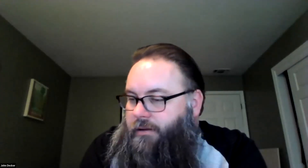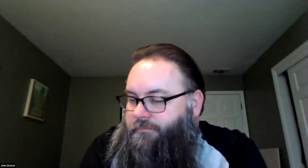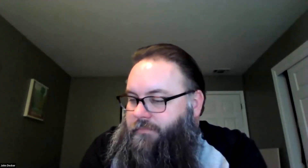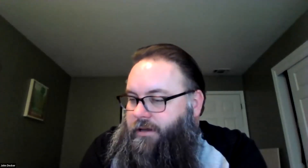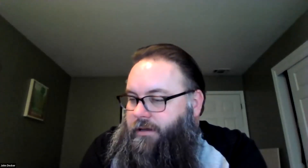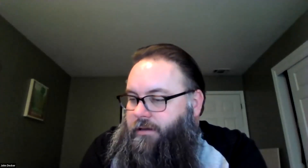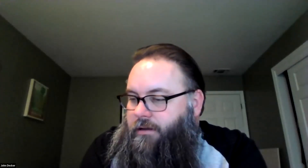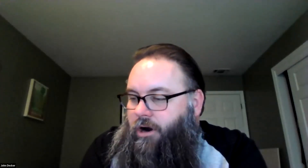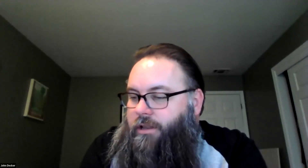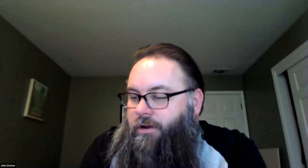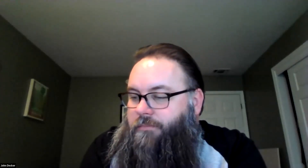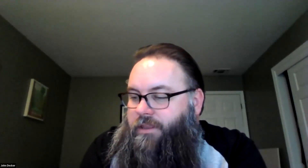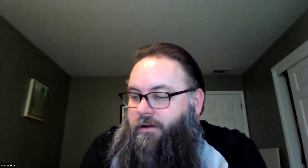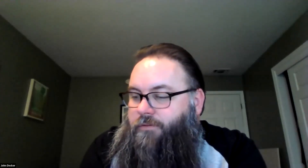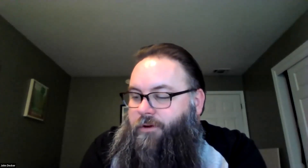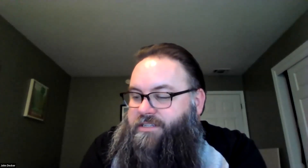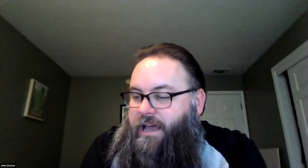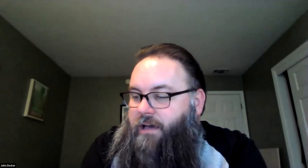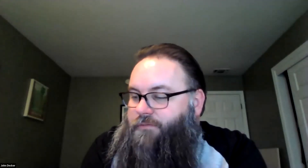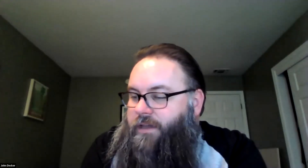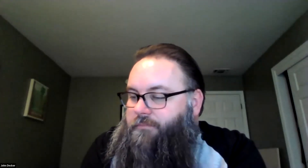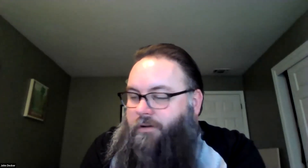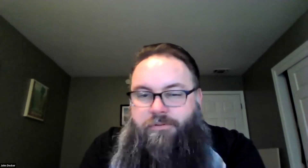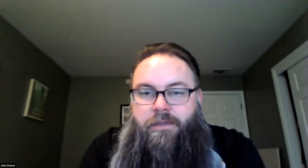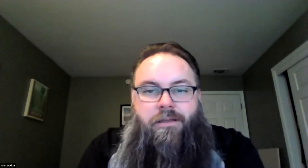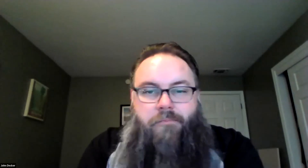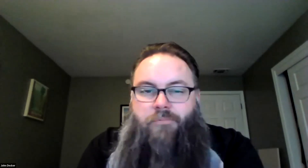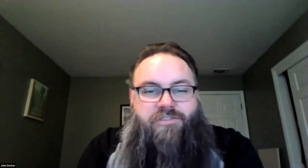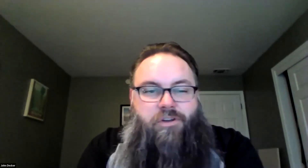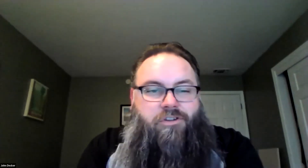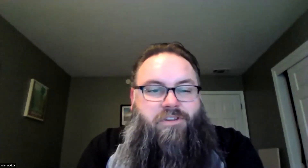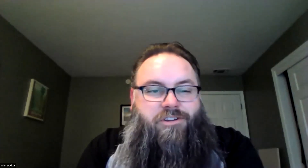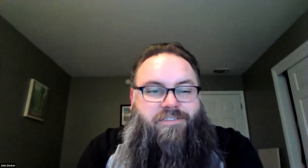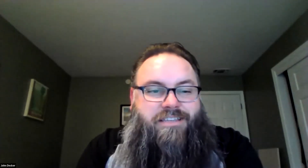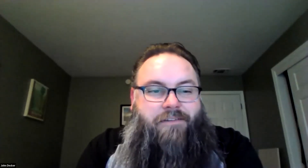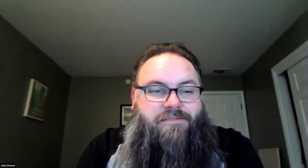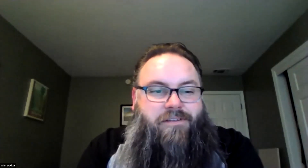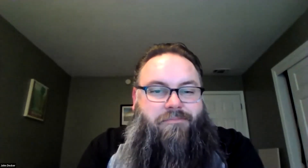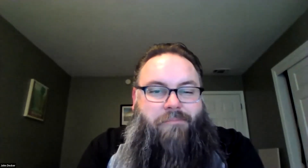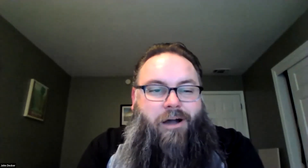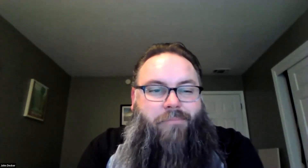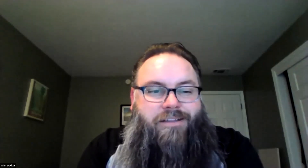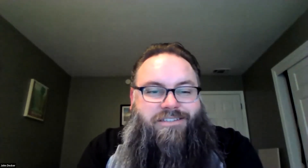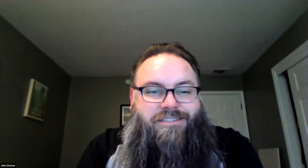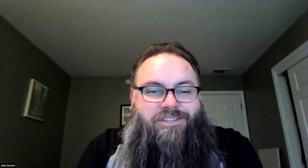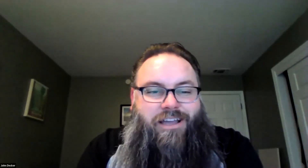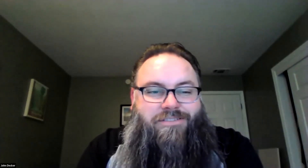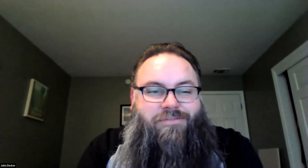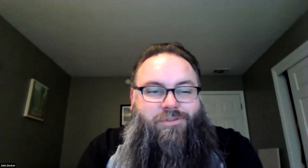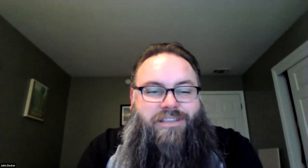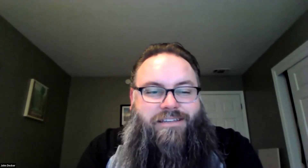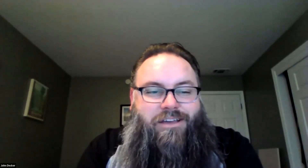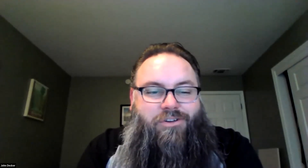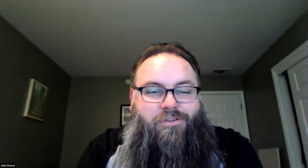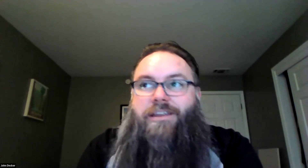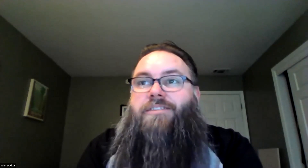and Carly are going to be there from our staff, and probably most of our other community services staffs might pop by just to check out and